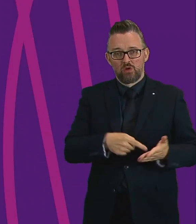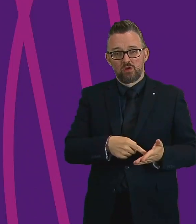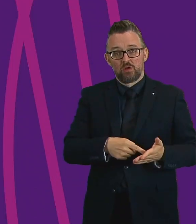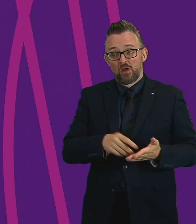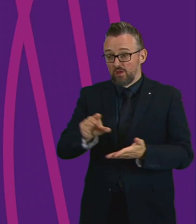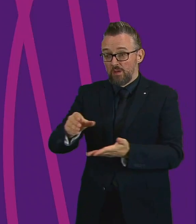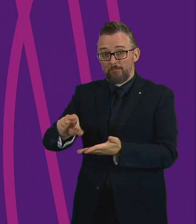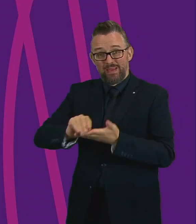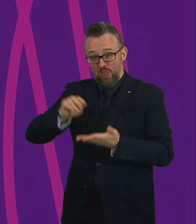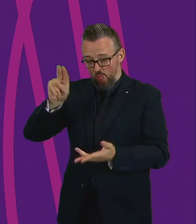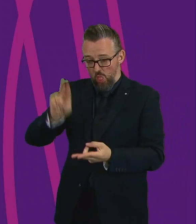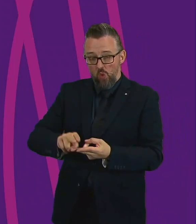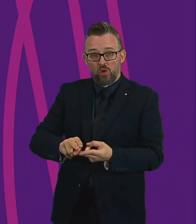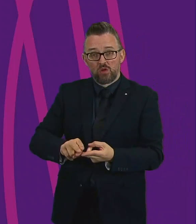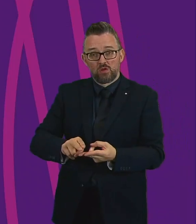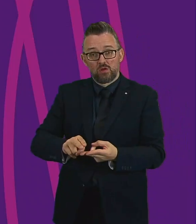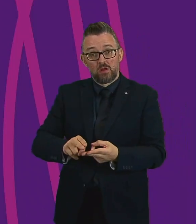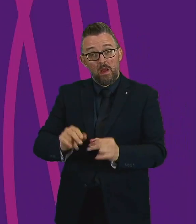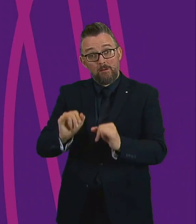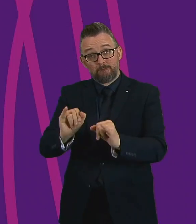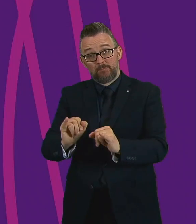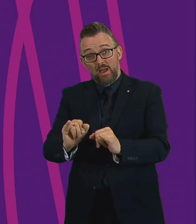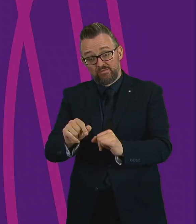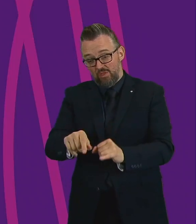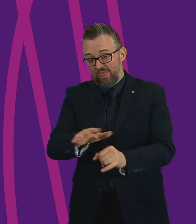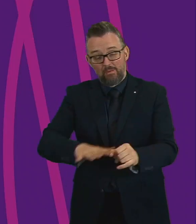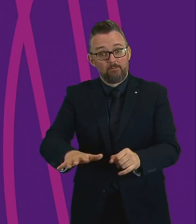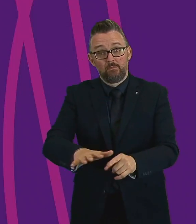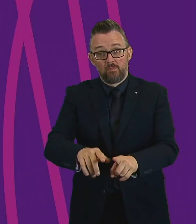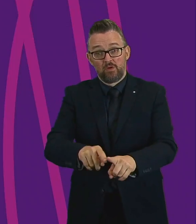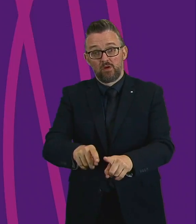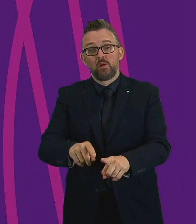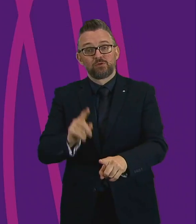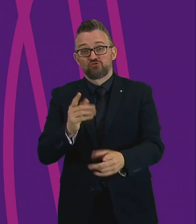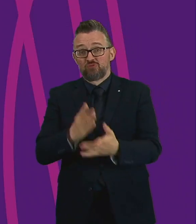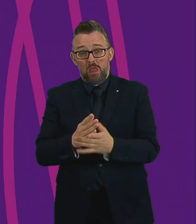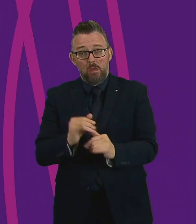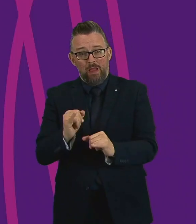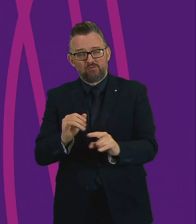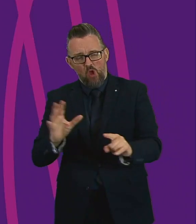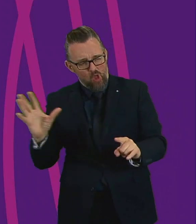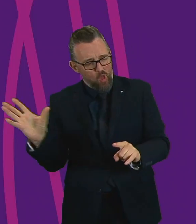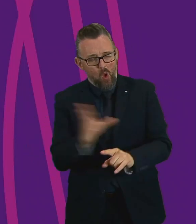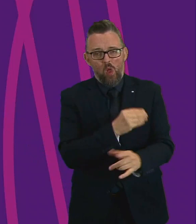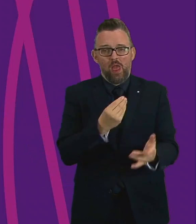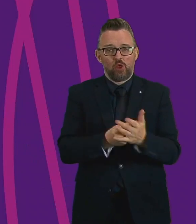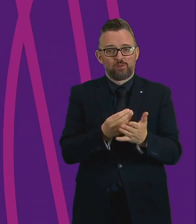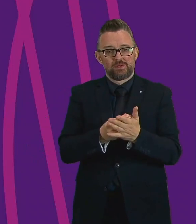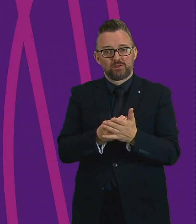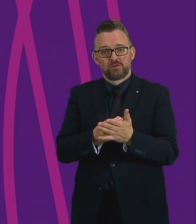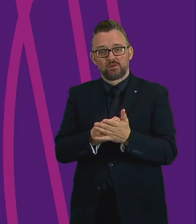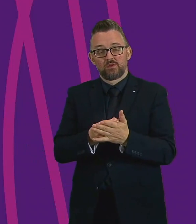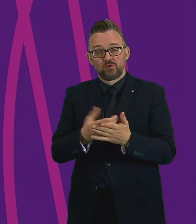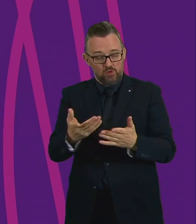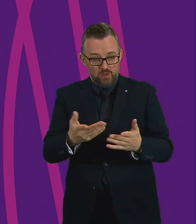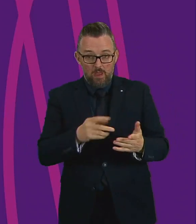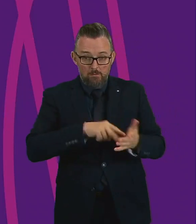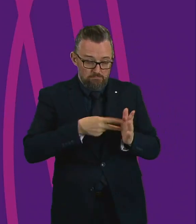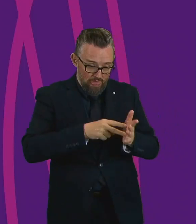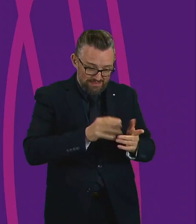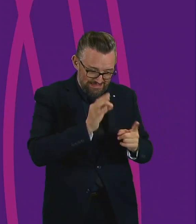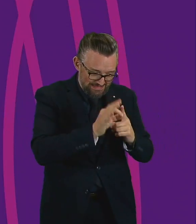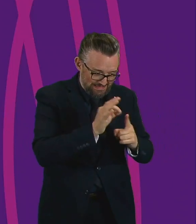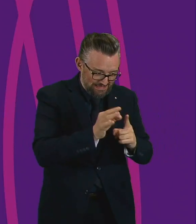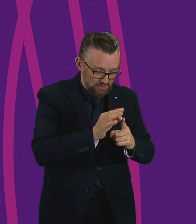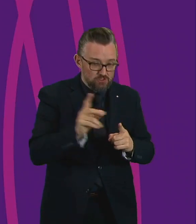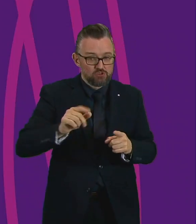is not just bad for those poorly paid, it is bad for the whole economy. So any detailed plan being brought forward by